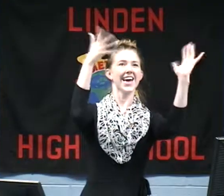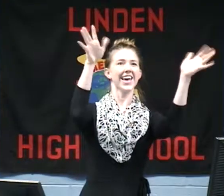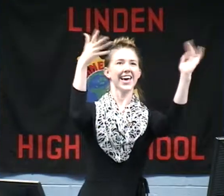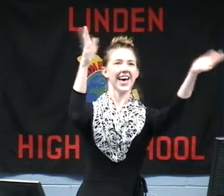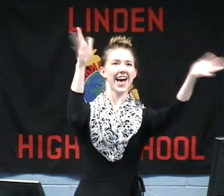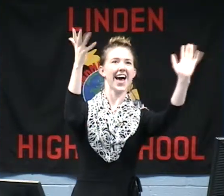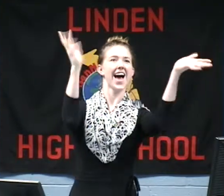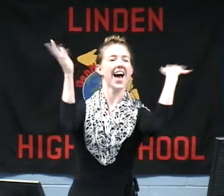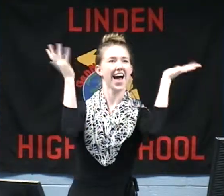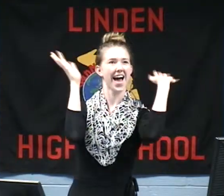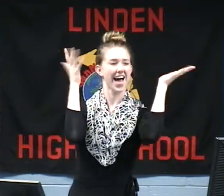Yay!